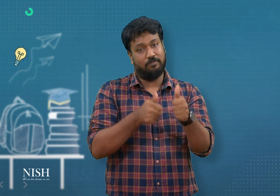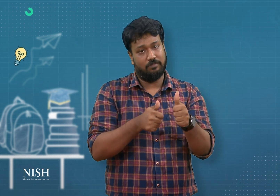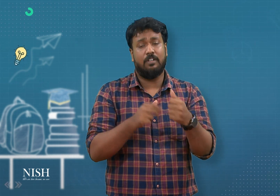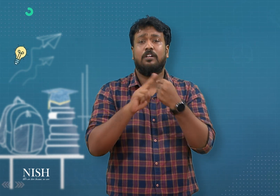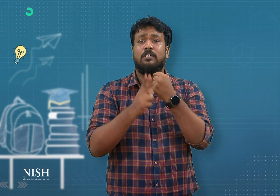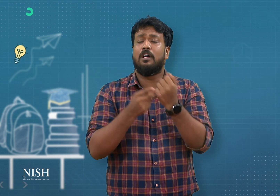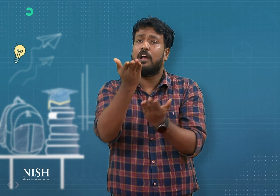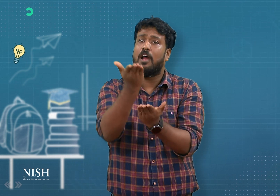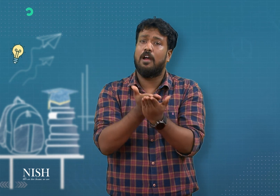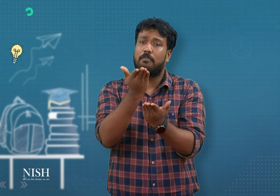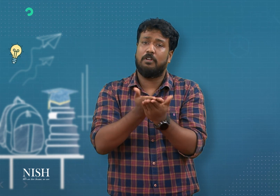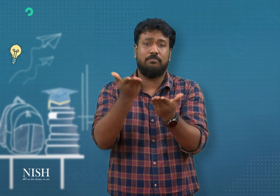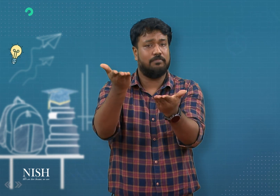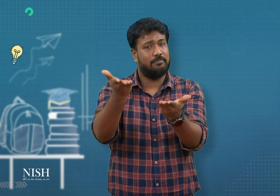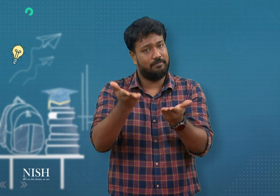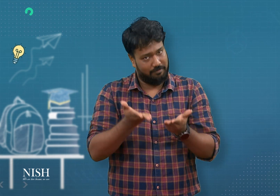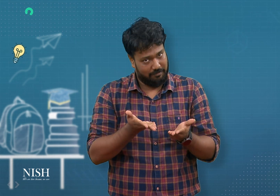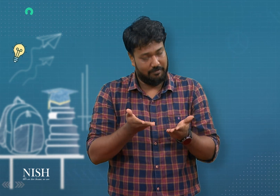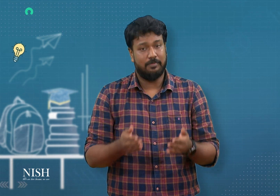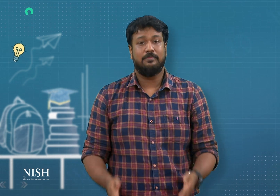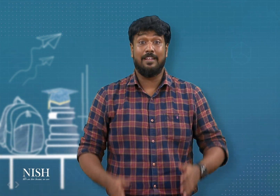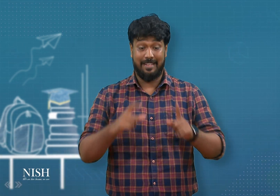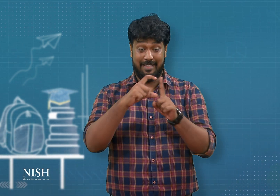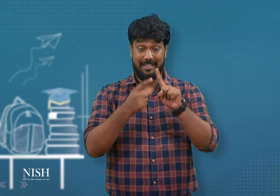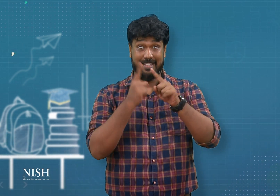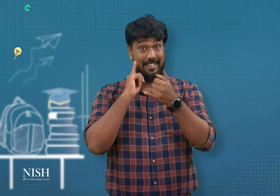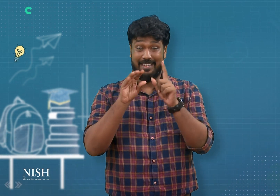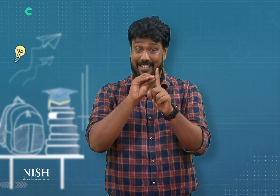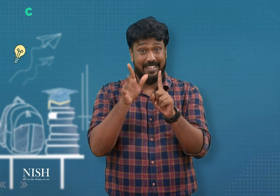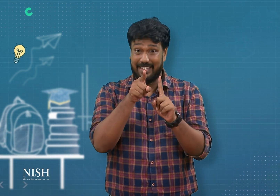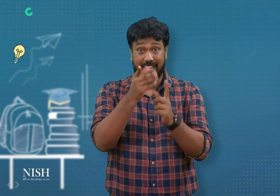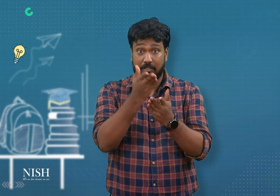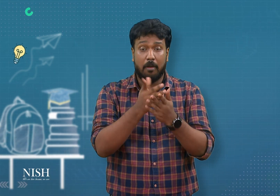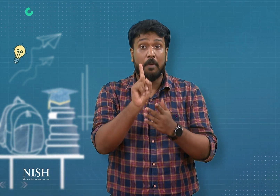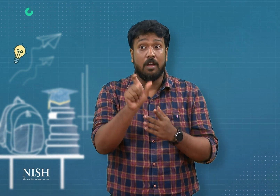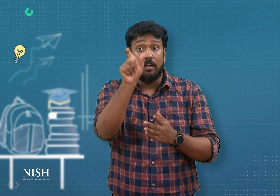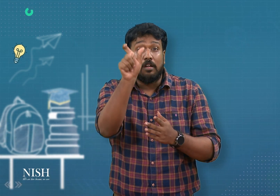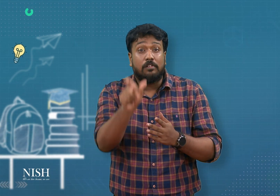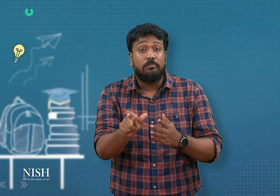must have proficient receptive and productive skills in ISL.